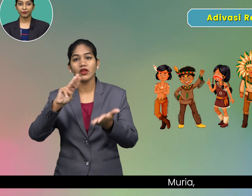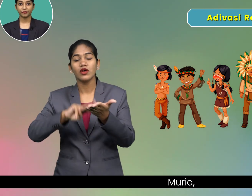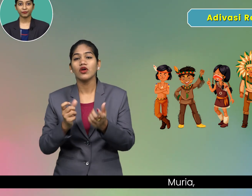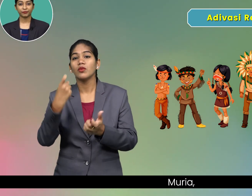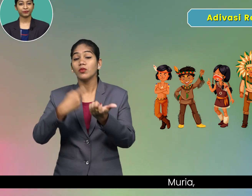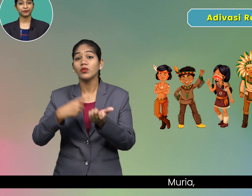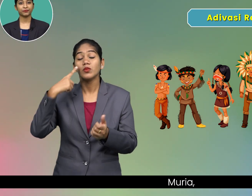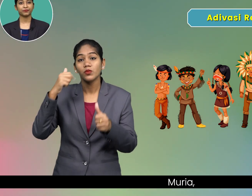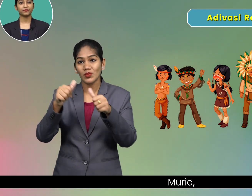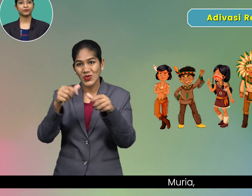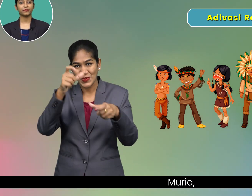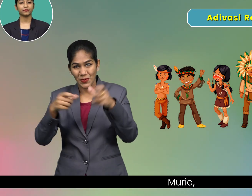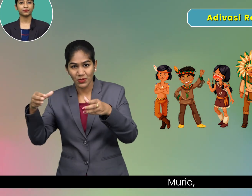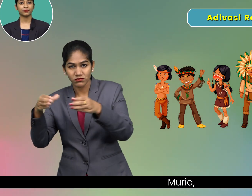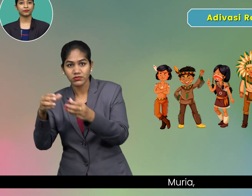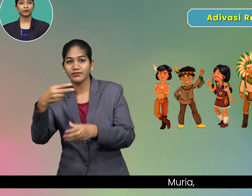Muria,